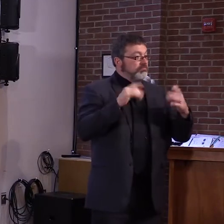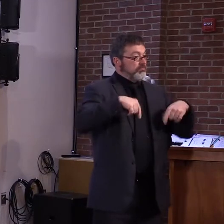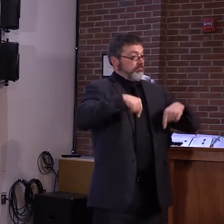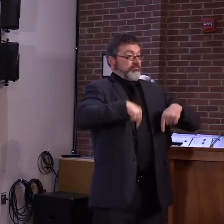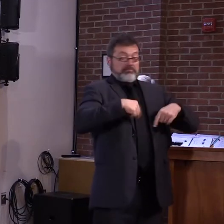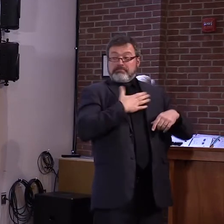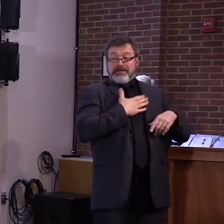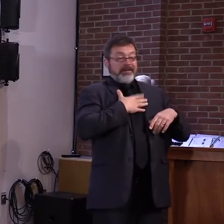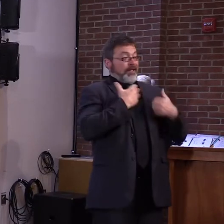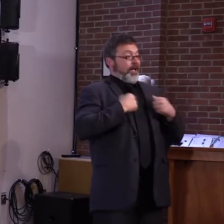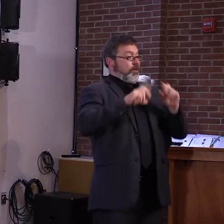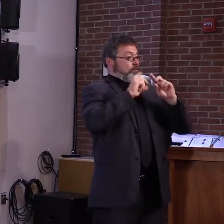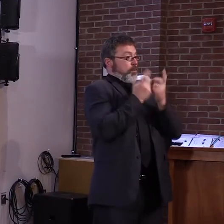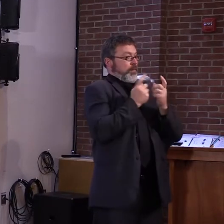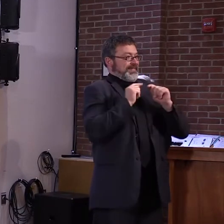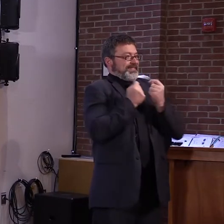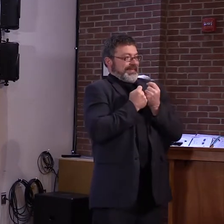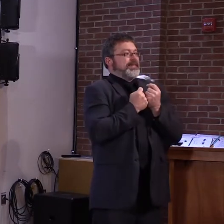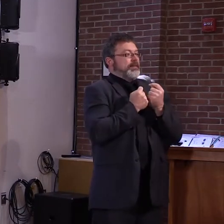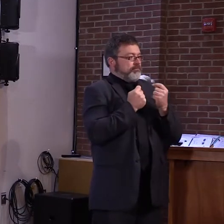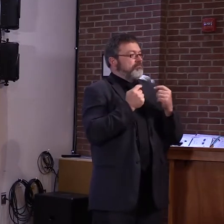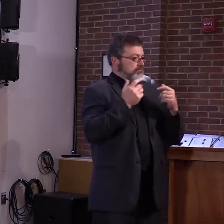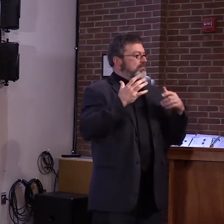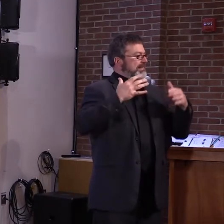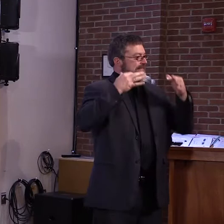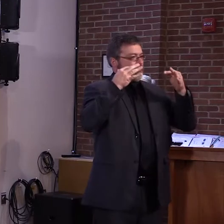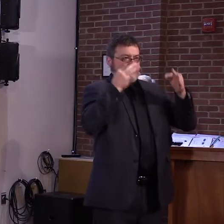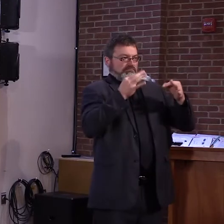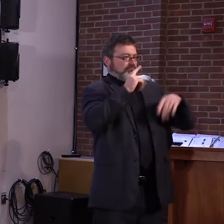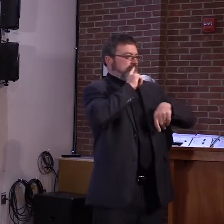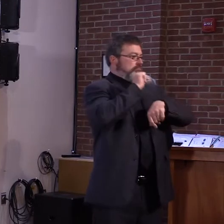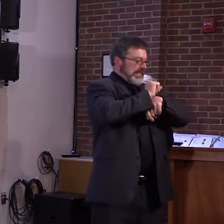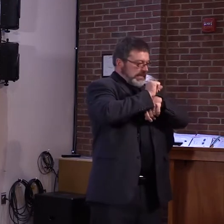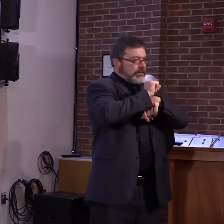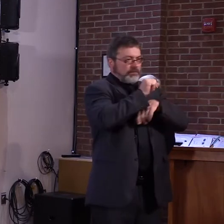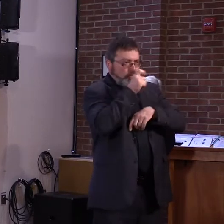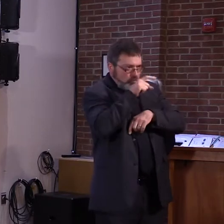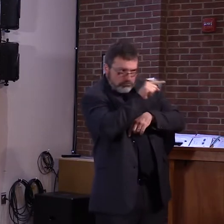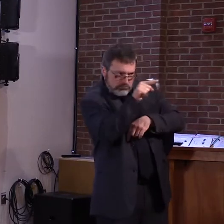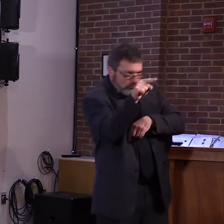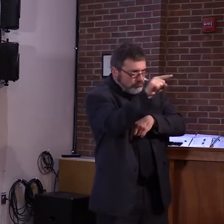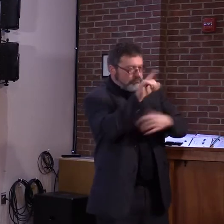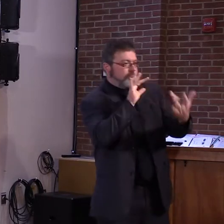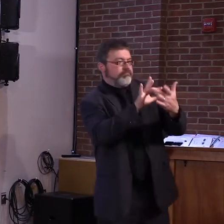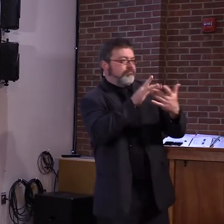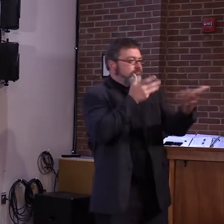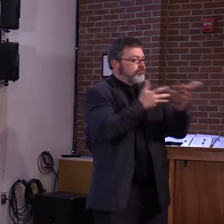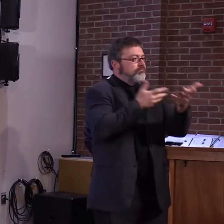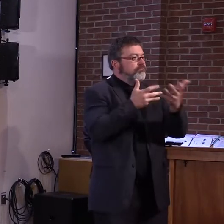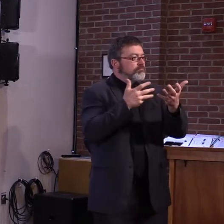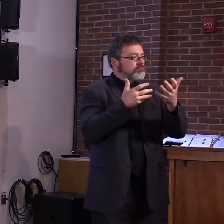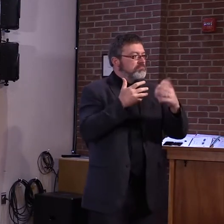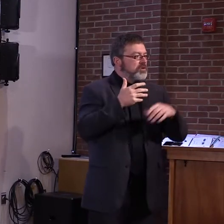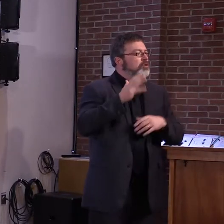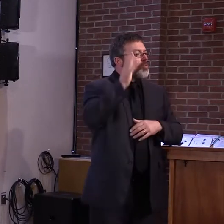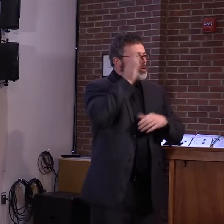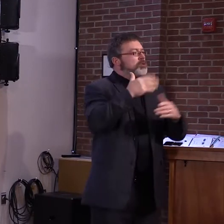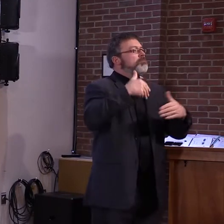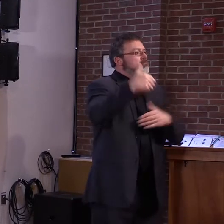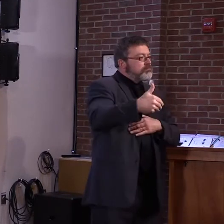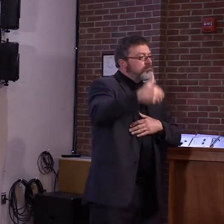ones who determine potential exposures and reach out to their contacts. Contact tracing is not a notification